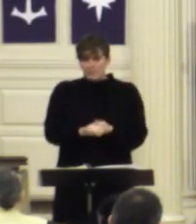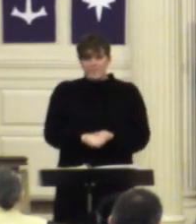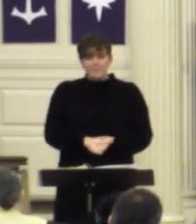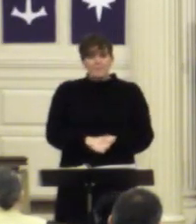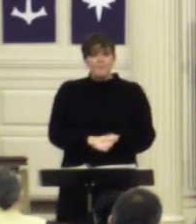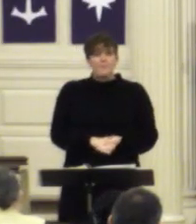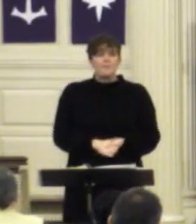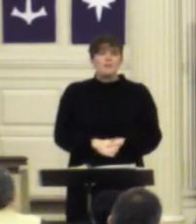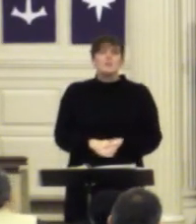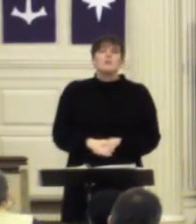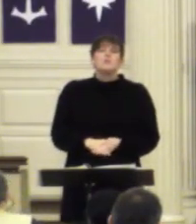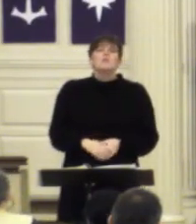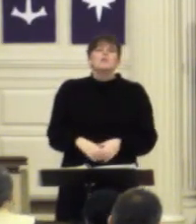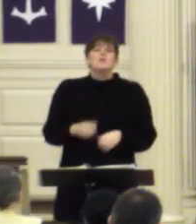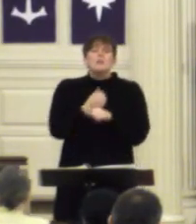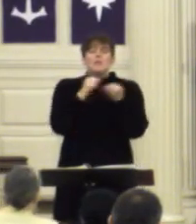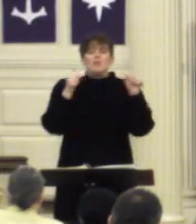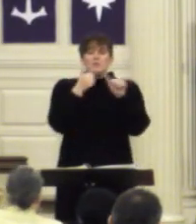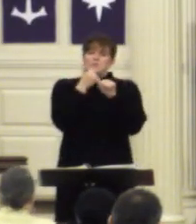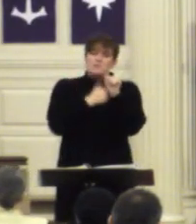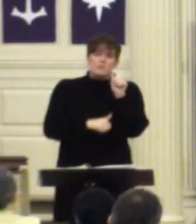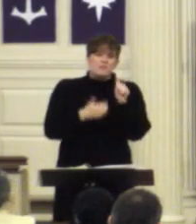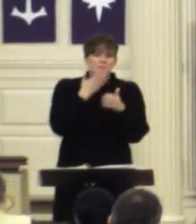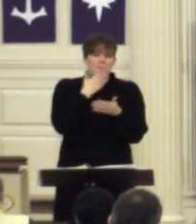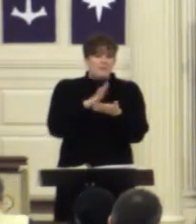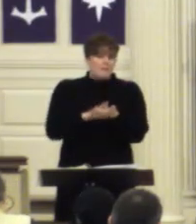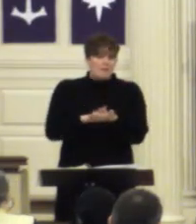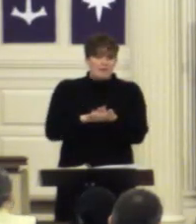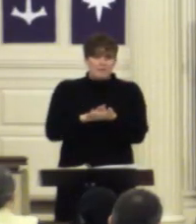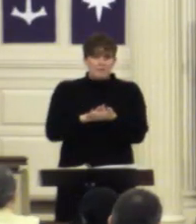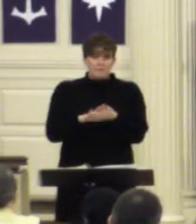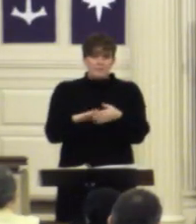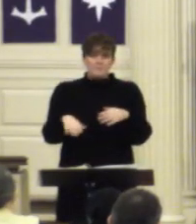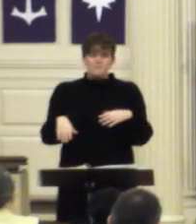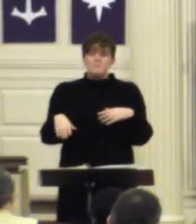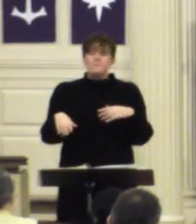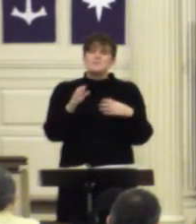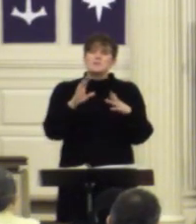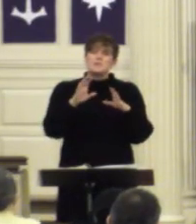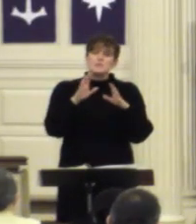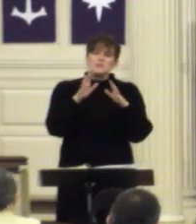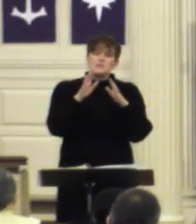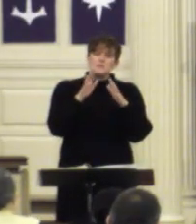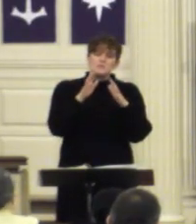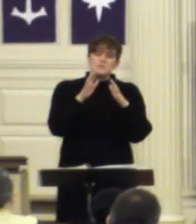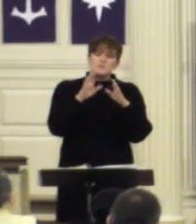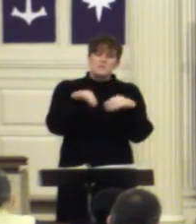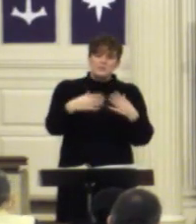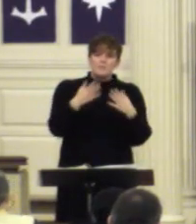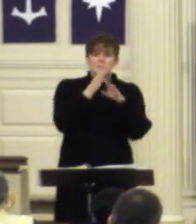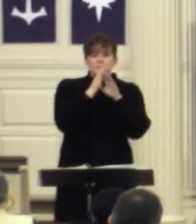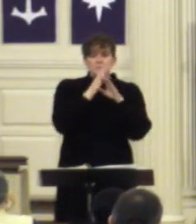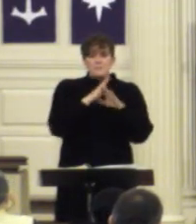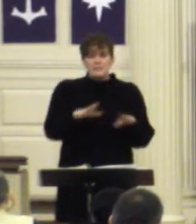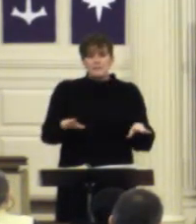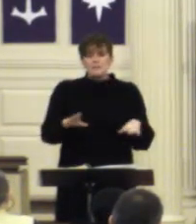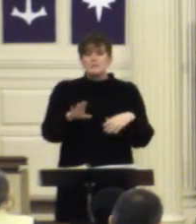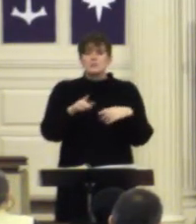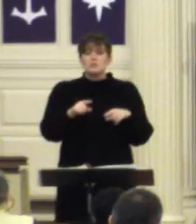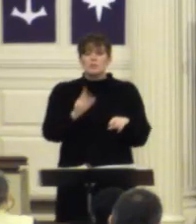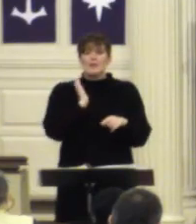evil. Deliver us, Lord, we pray, from every evil. Graciously grant peace in our